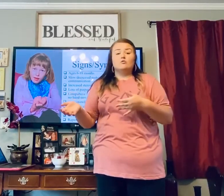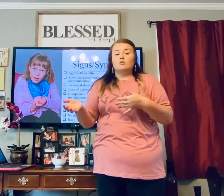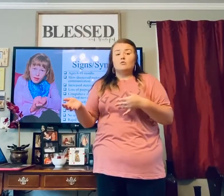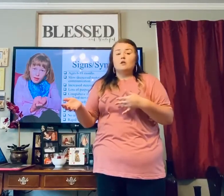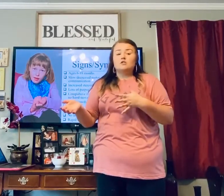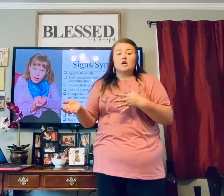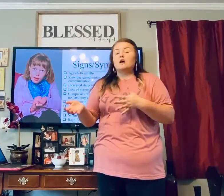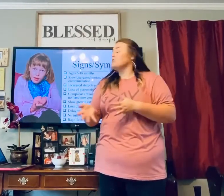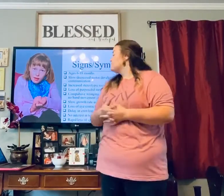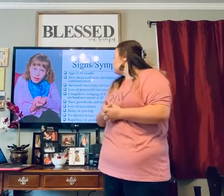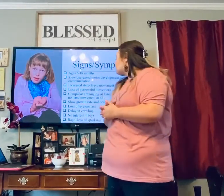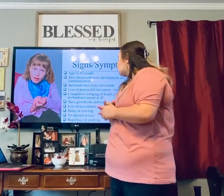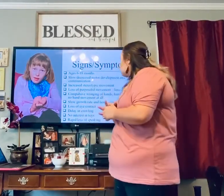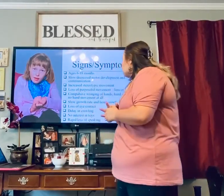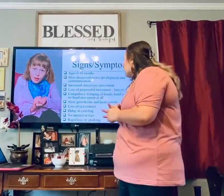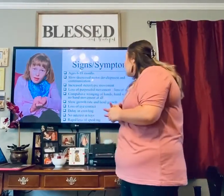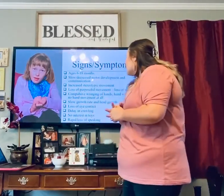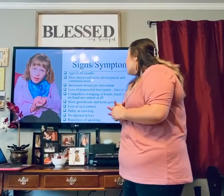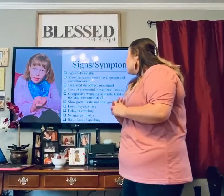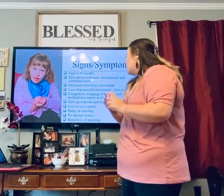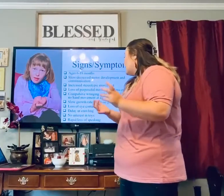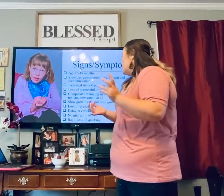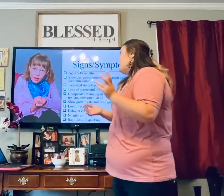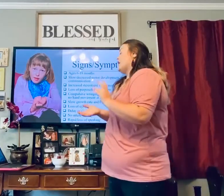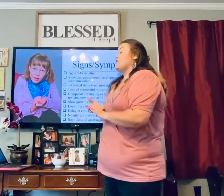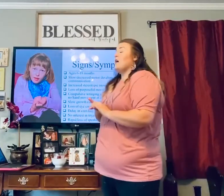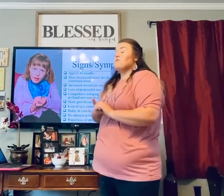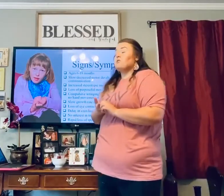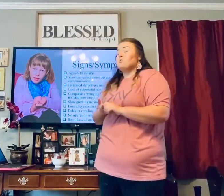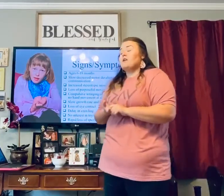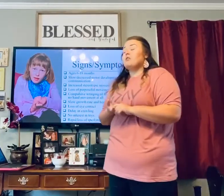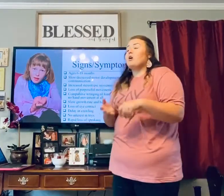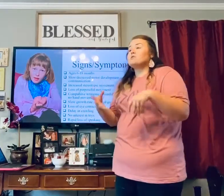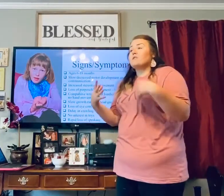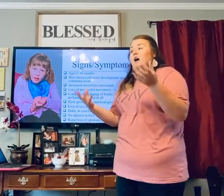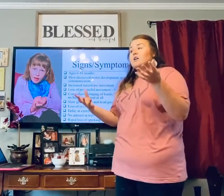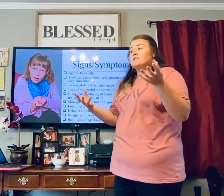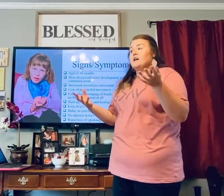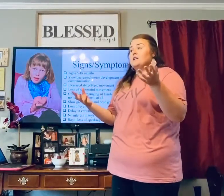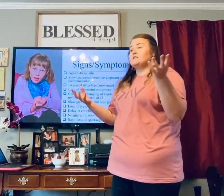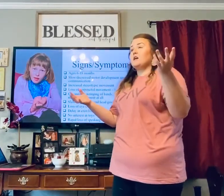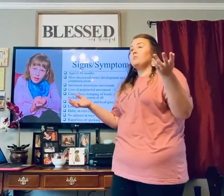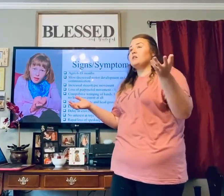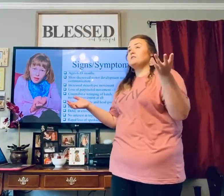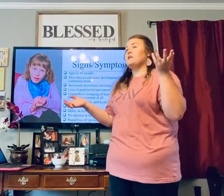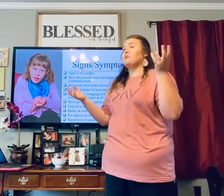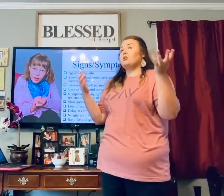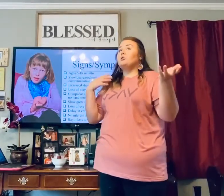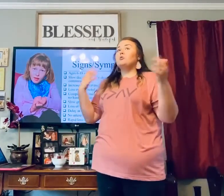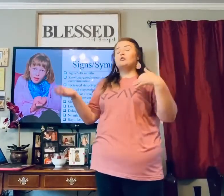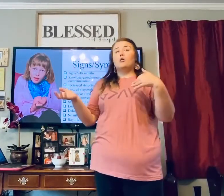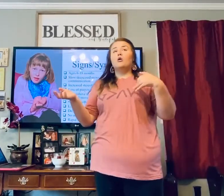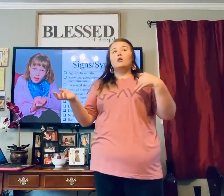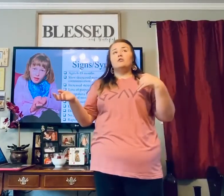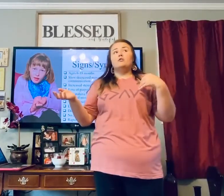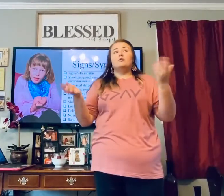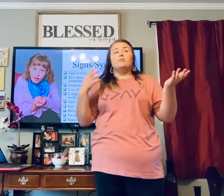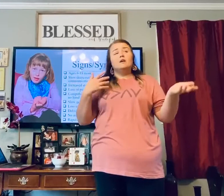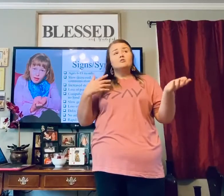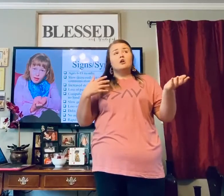normal child. They have a loss of eye contact, and it's not because they don't know who you are or know who their parents are.